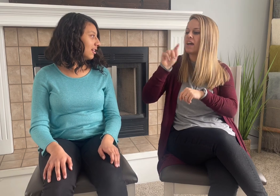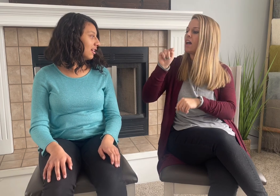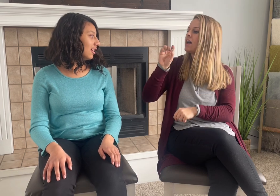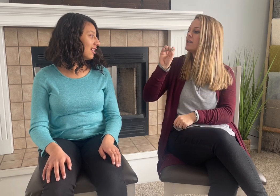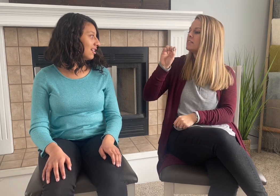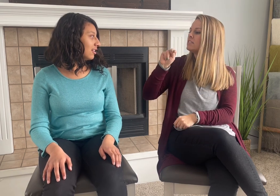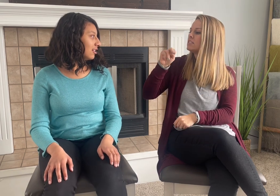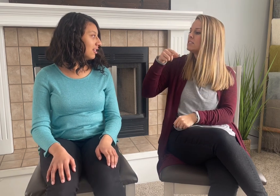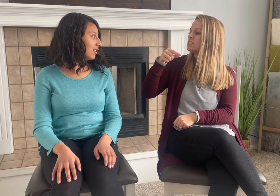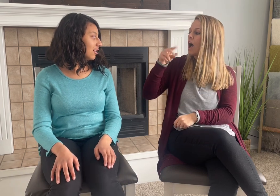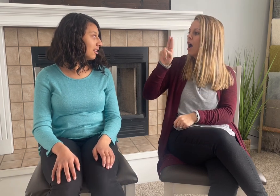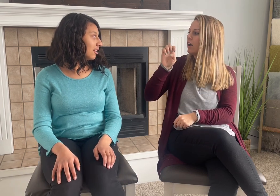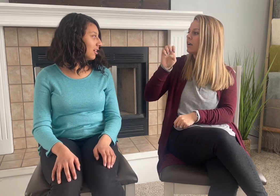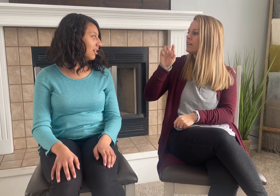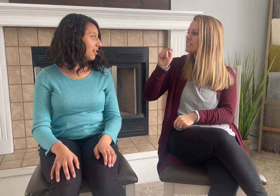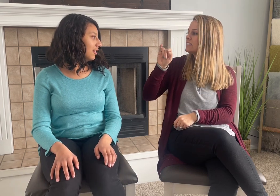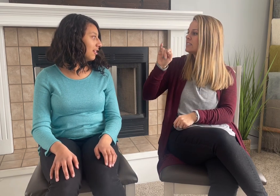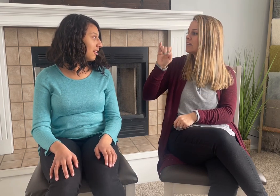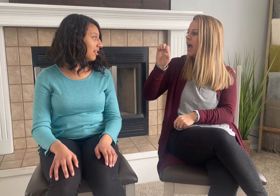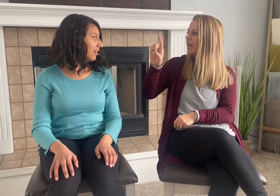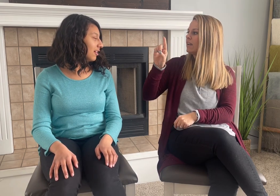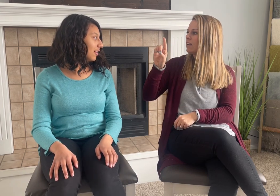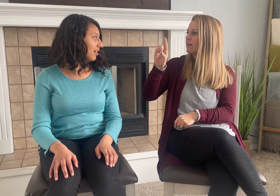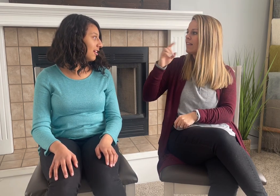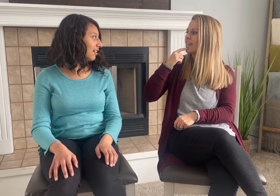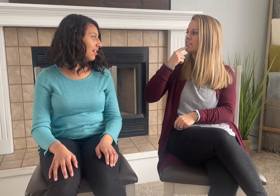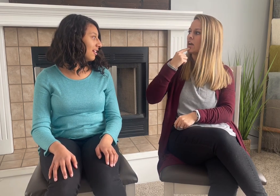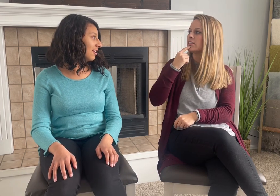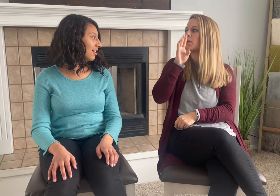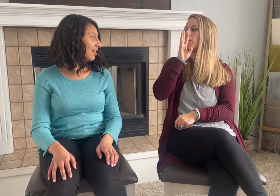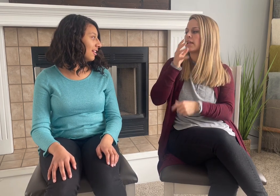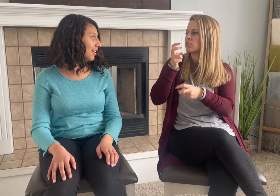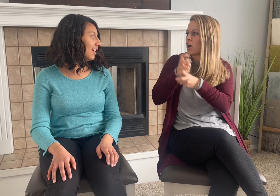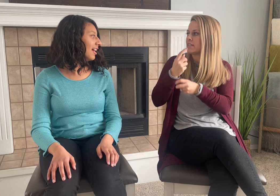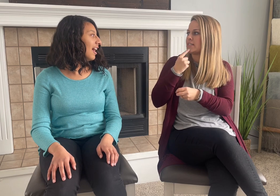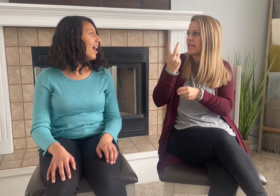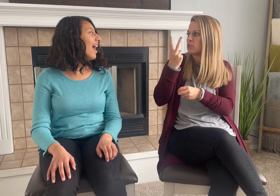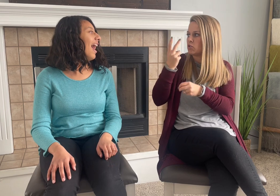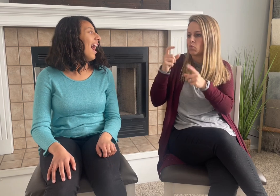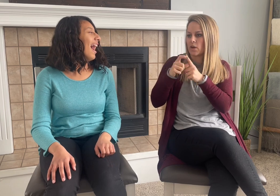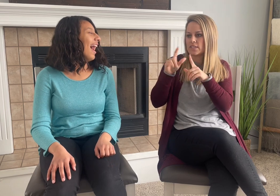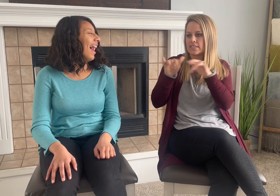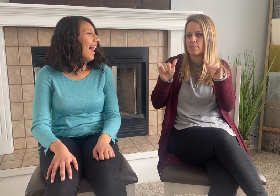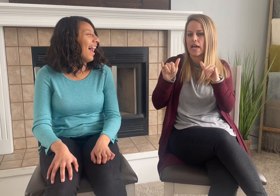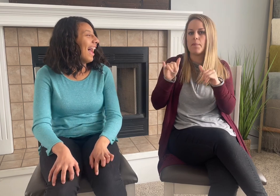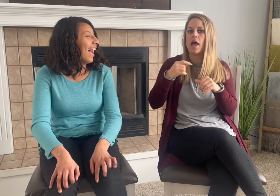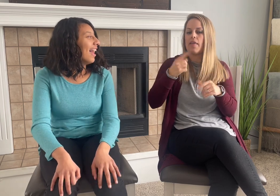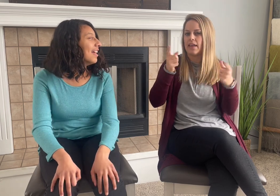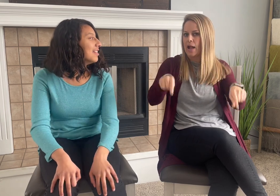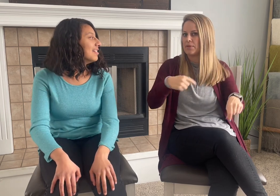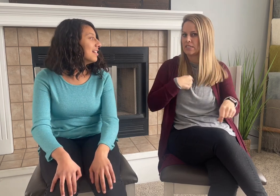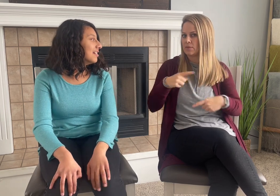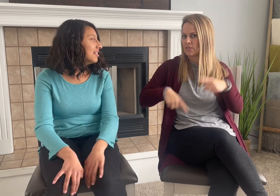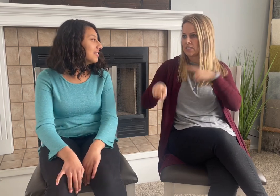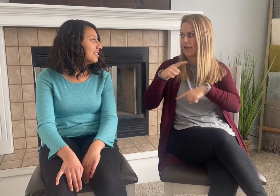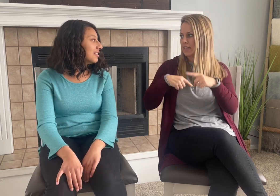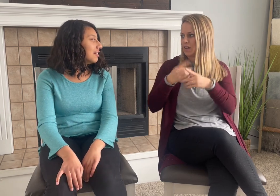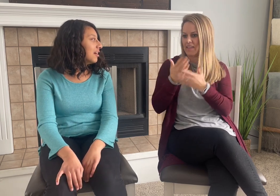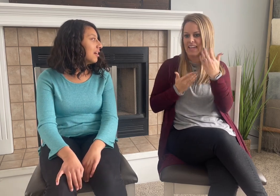tongue tied, like tongue tied. Like it's hard to say two words at the same time. That happened to me with signing. I got like